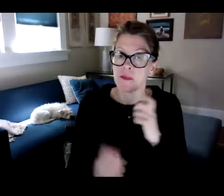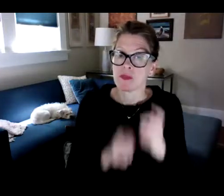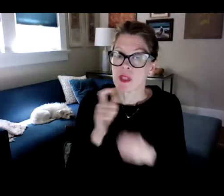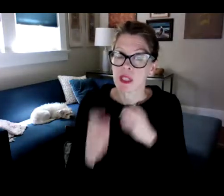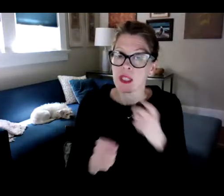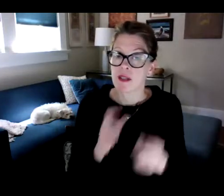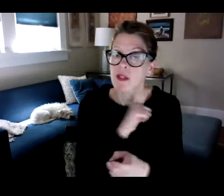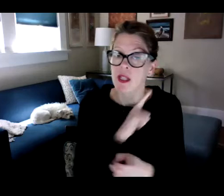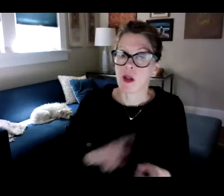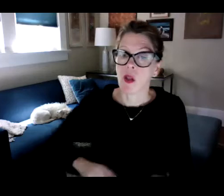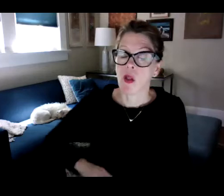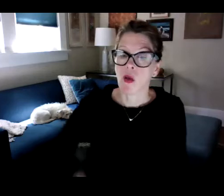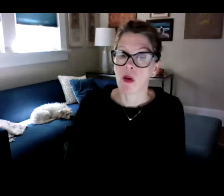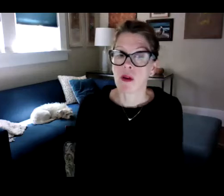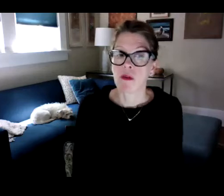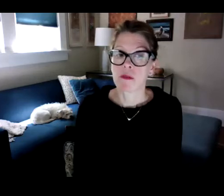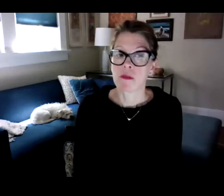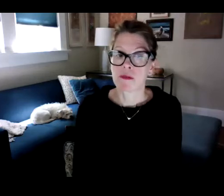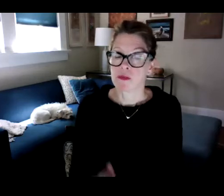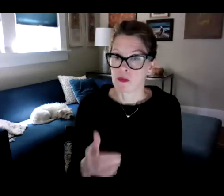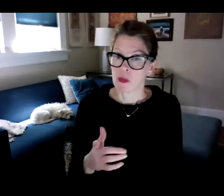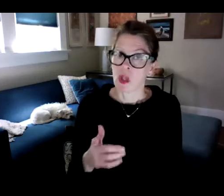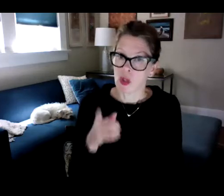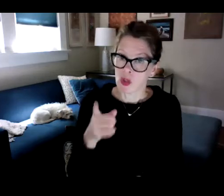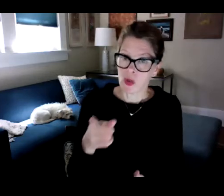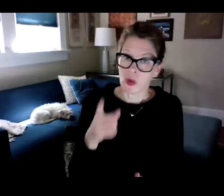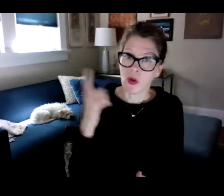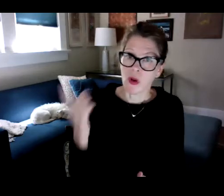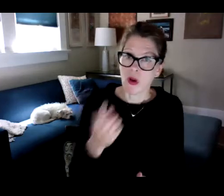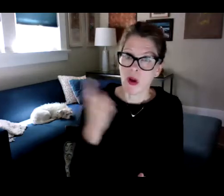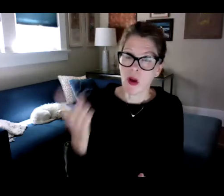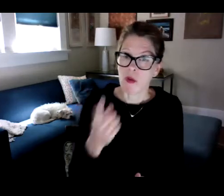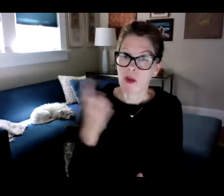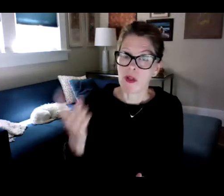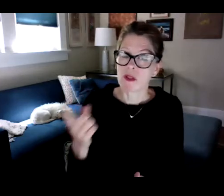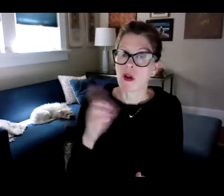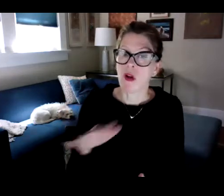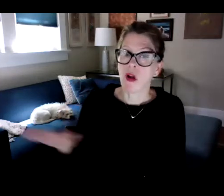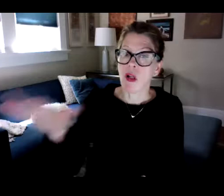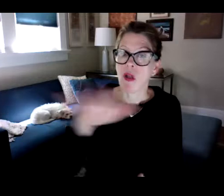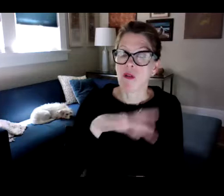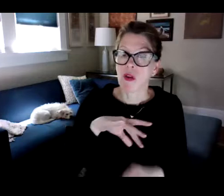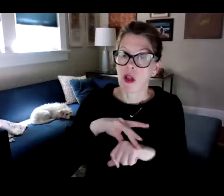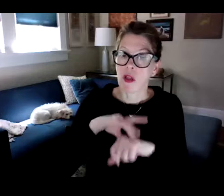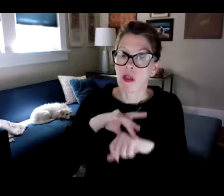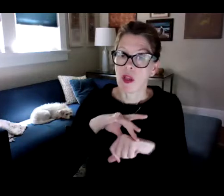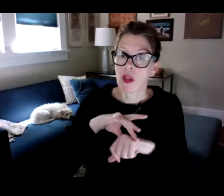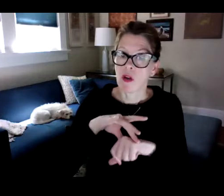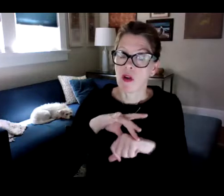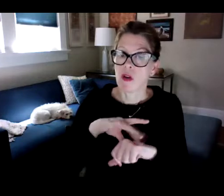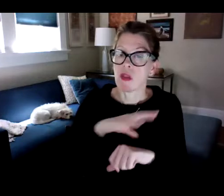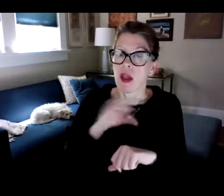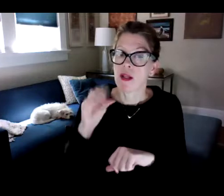Lord, wherefore you are through all the earth, and in